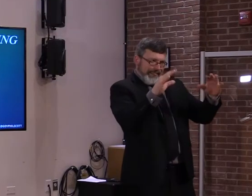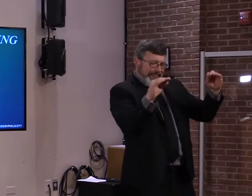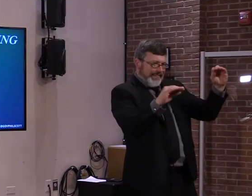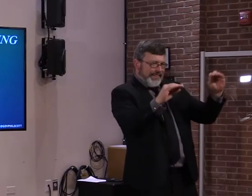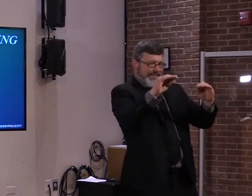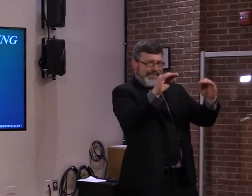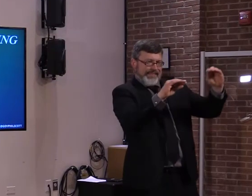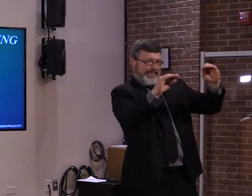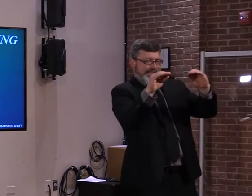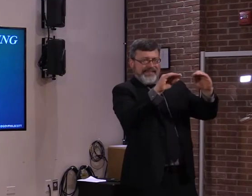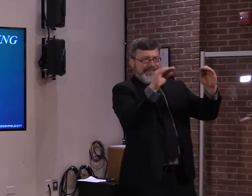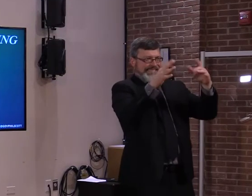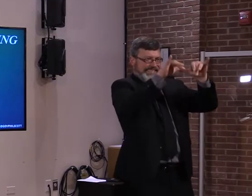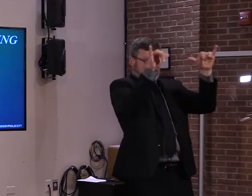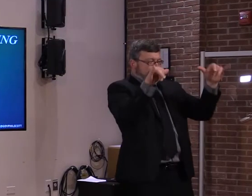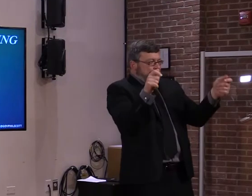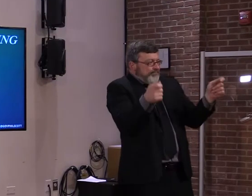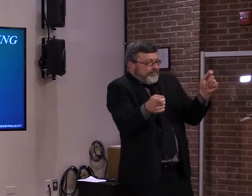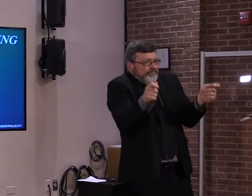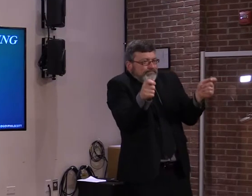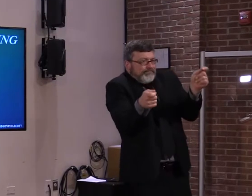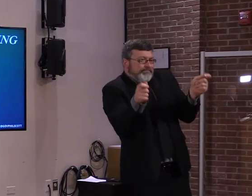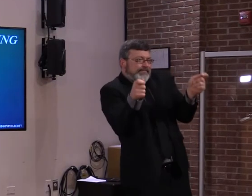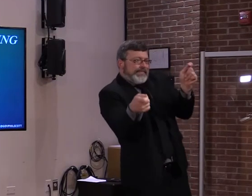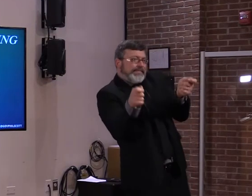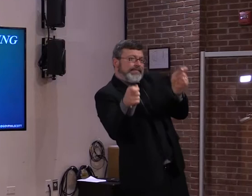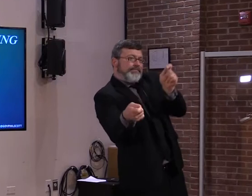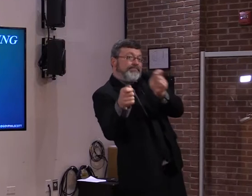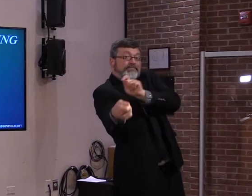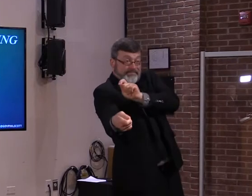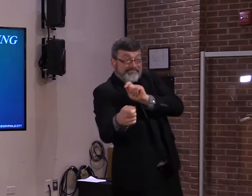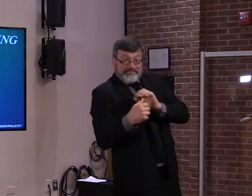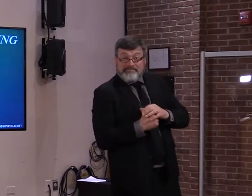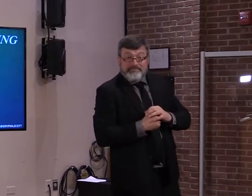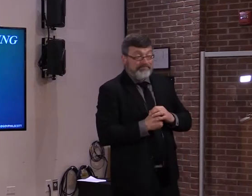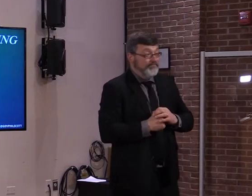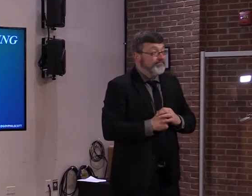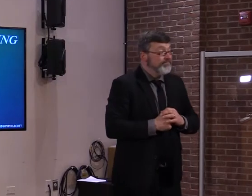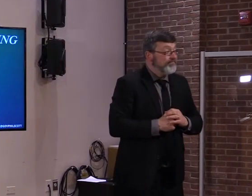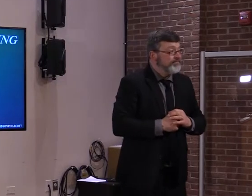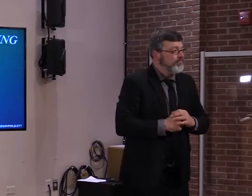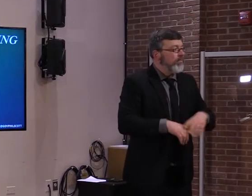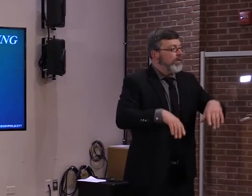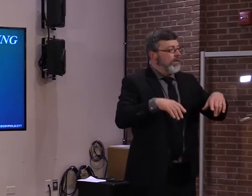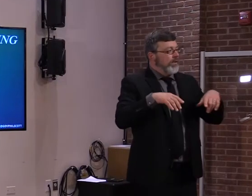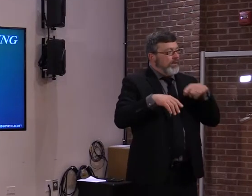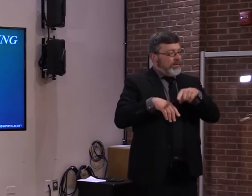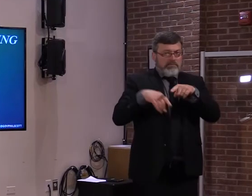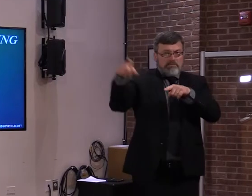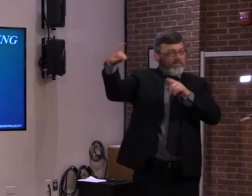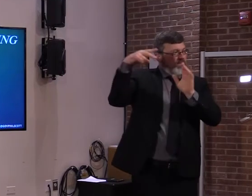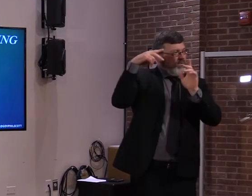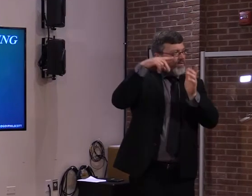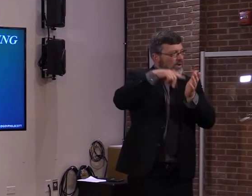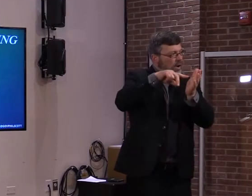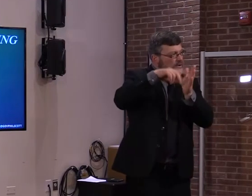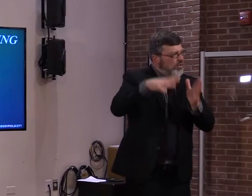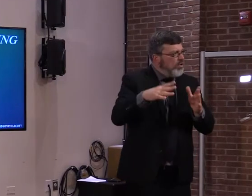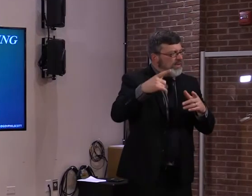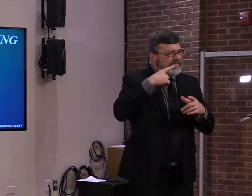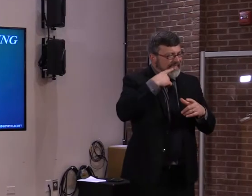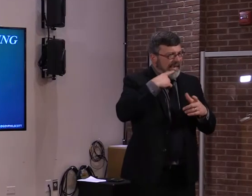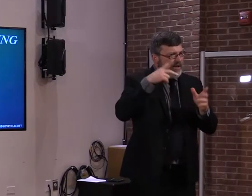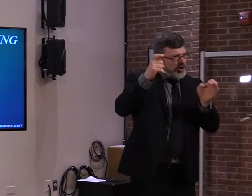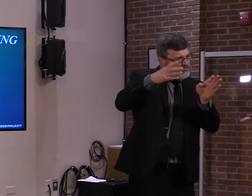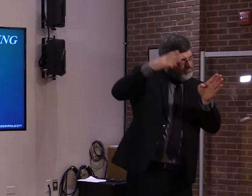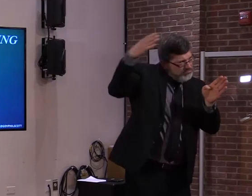forward, you know, the auditor pointed out that why sign up for 5 years? We don't have to sign up for 5 years. We can do an